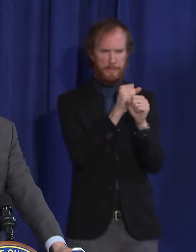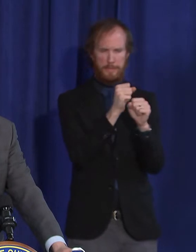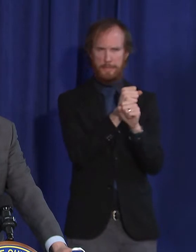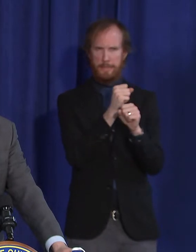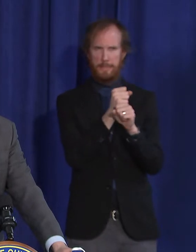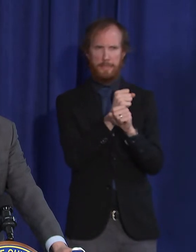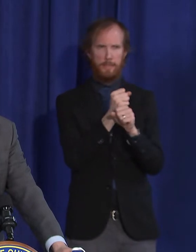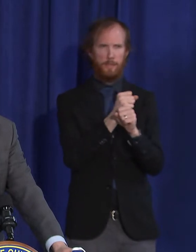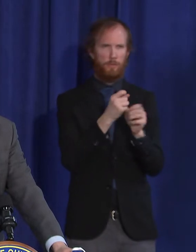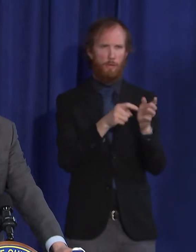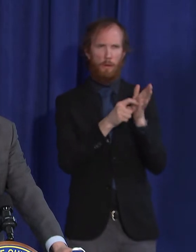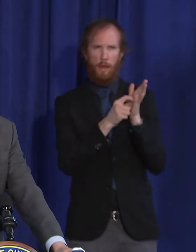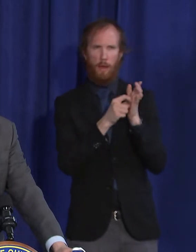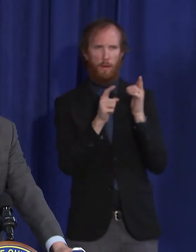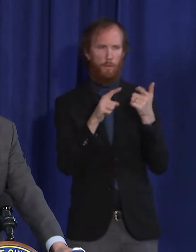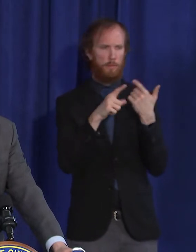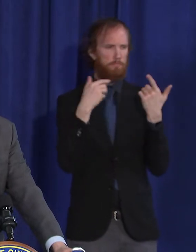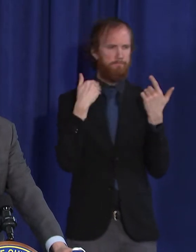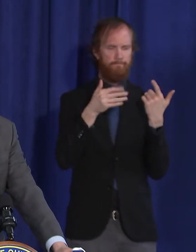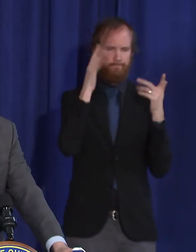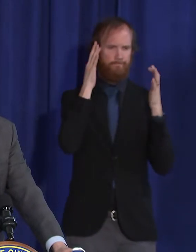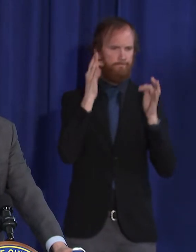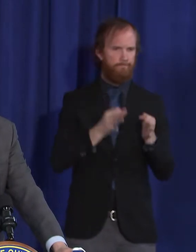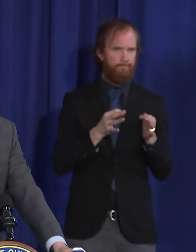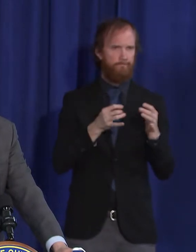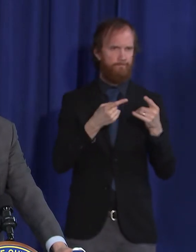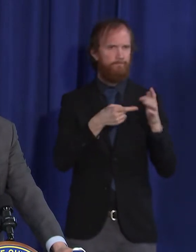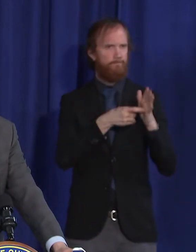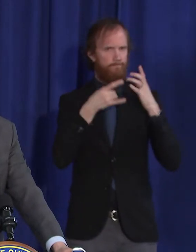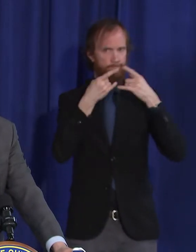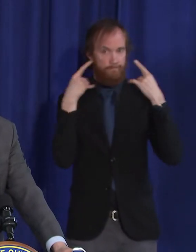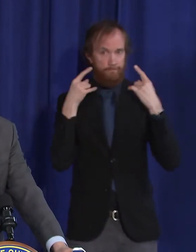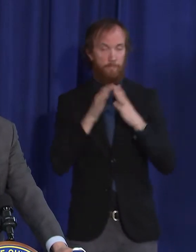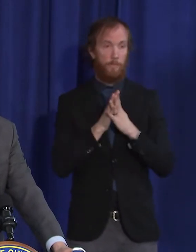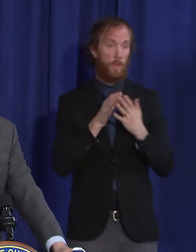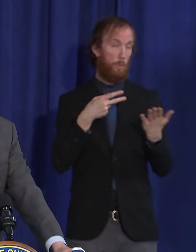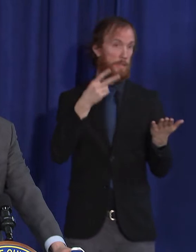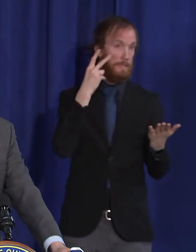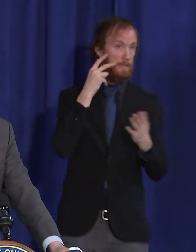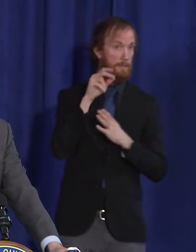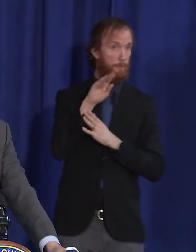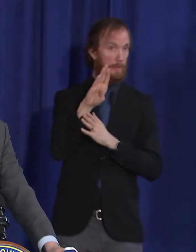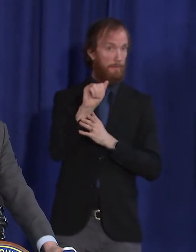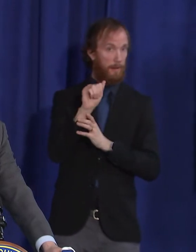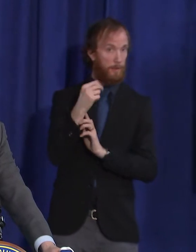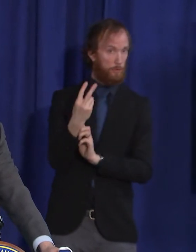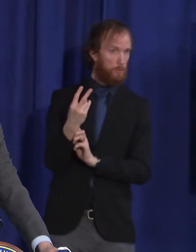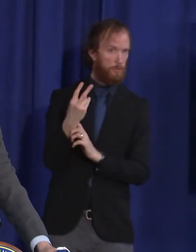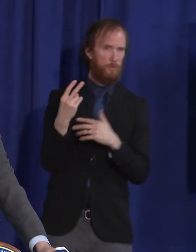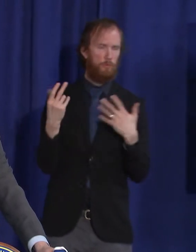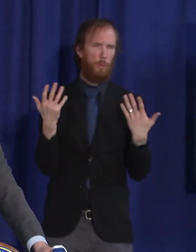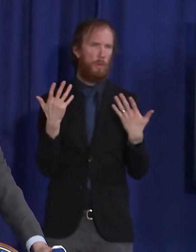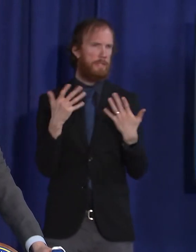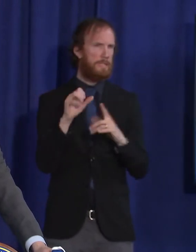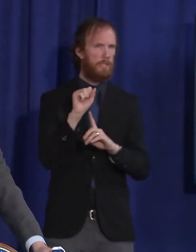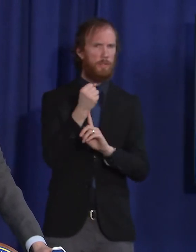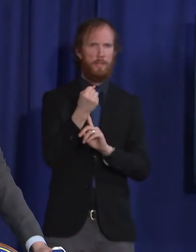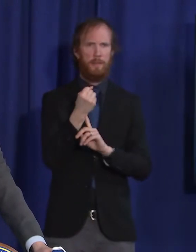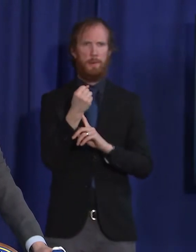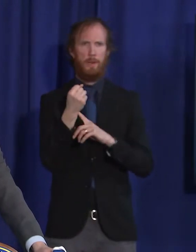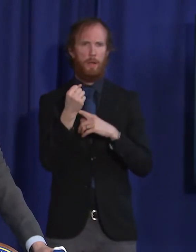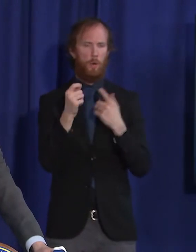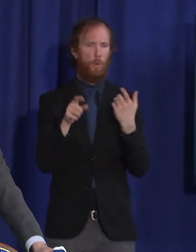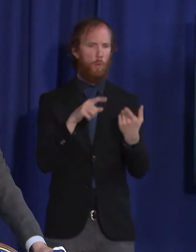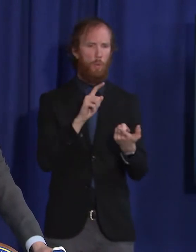be reinstituted. I know, we're looking at BA2, and so what circumstances would lead to masks